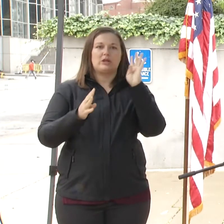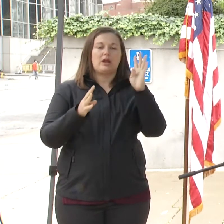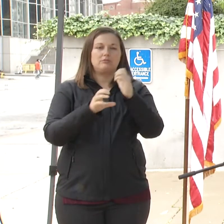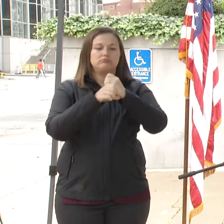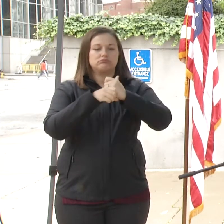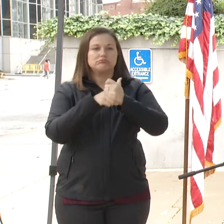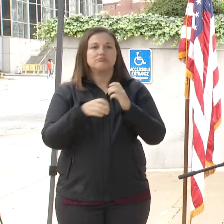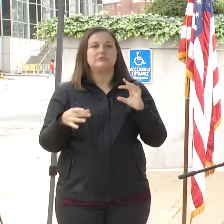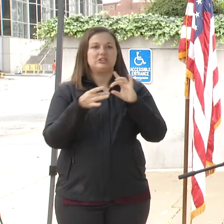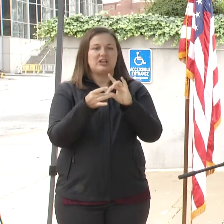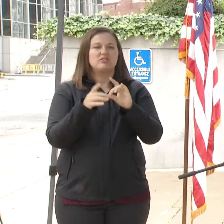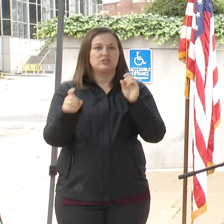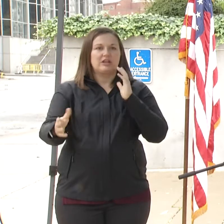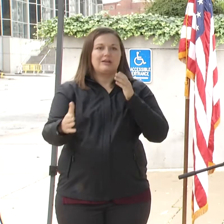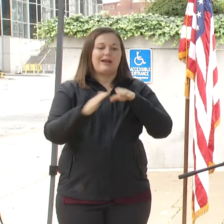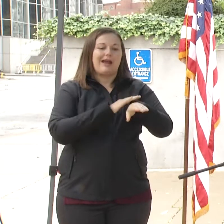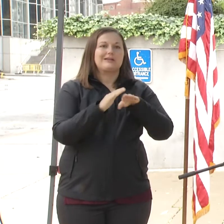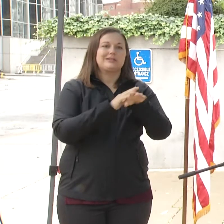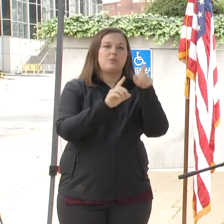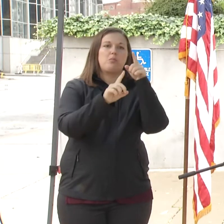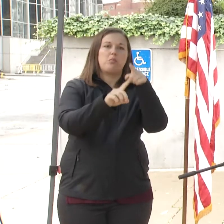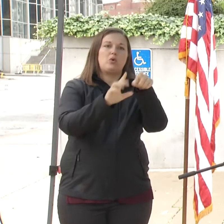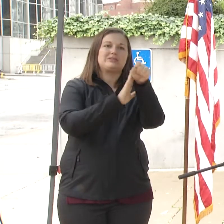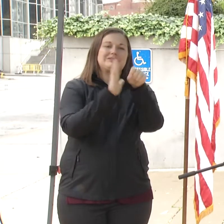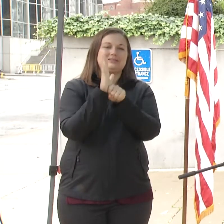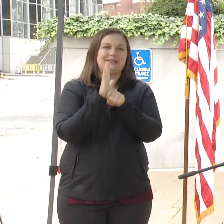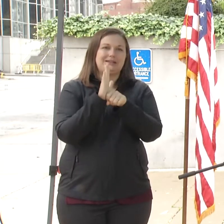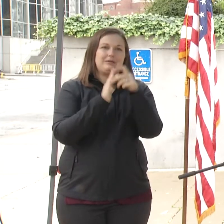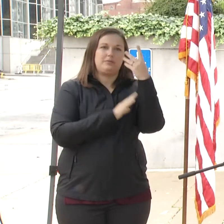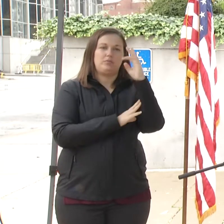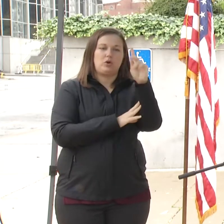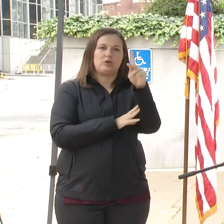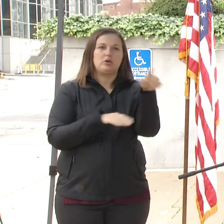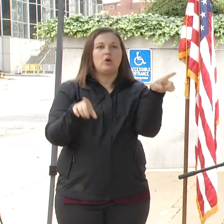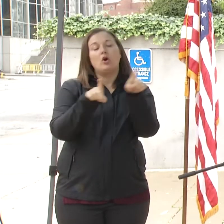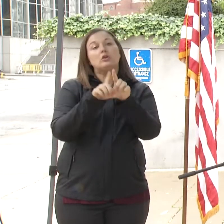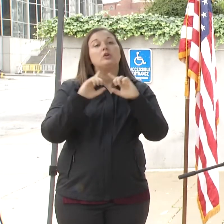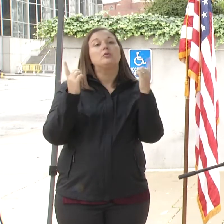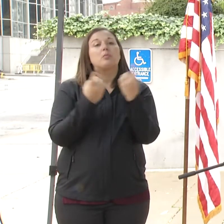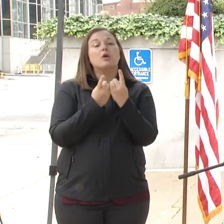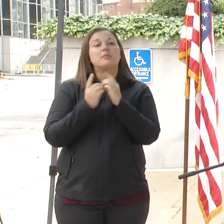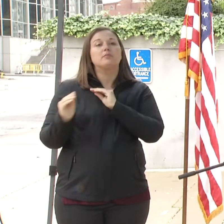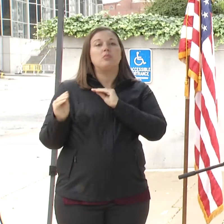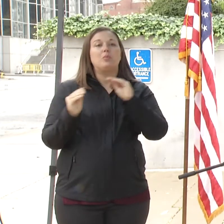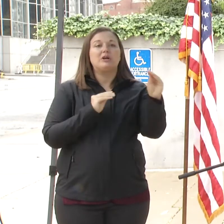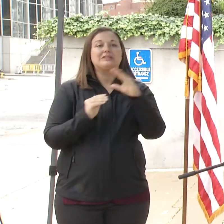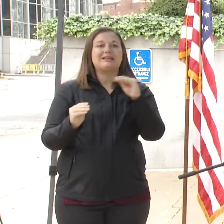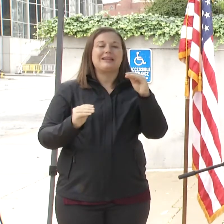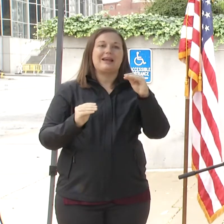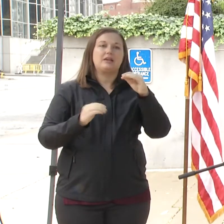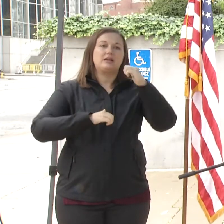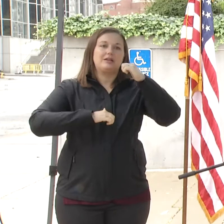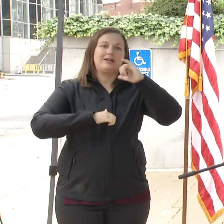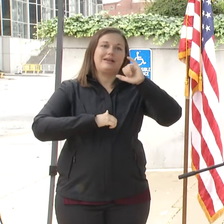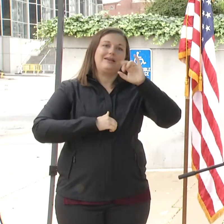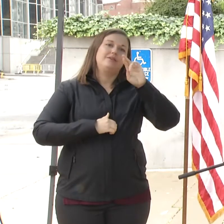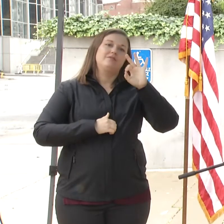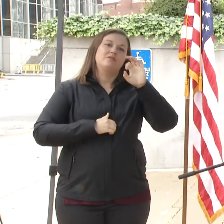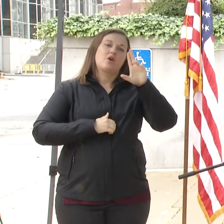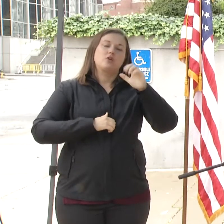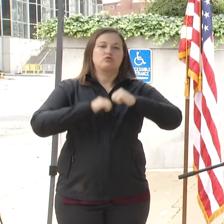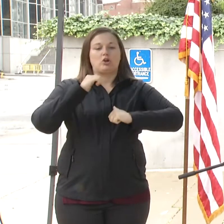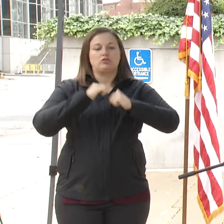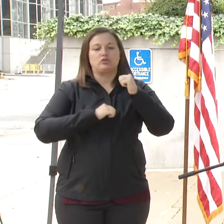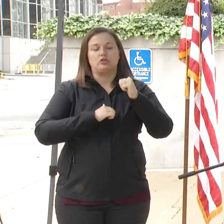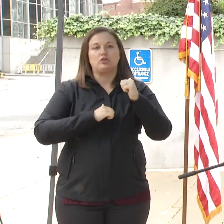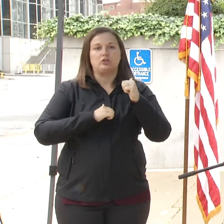people can have access to Point State Park. We have the Department of Mobility and Infrastructure, the Director Karina Ricks, and the Project Manager